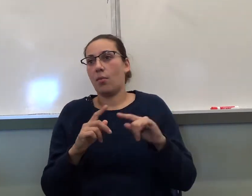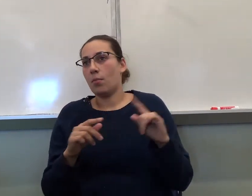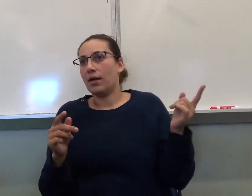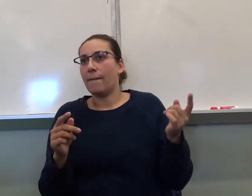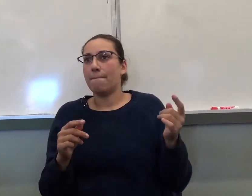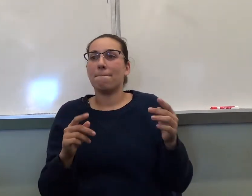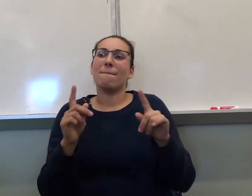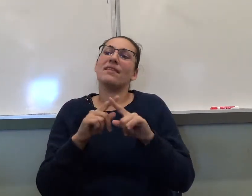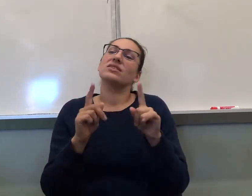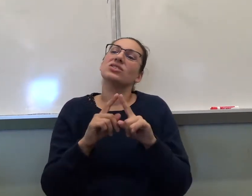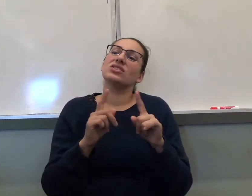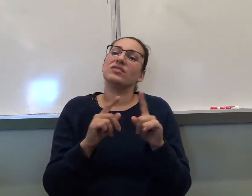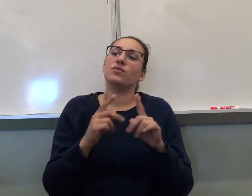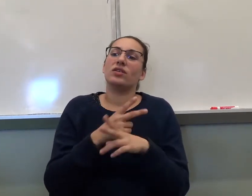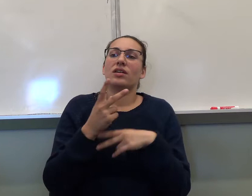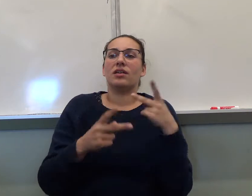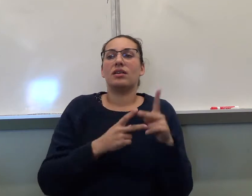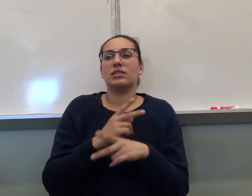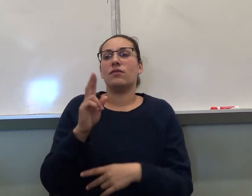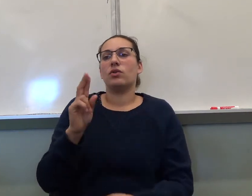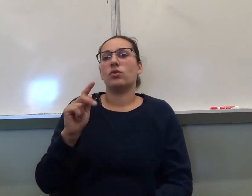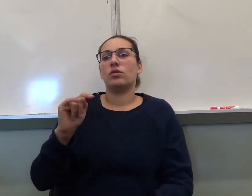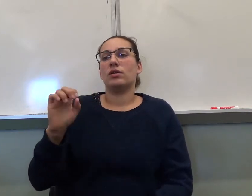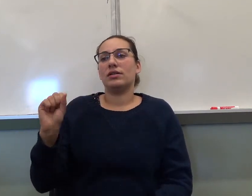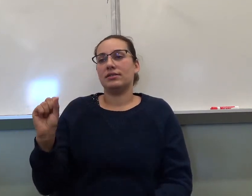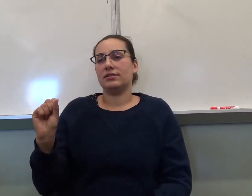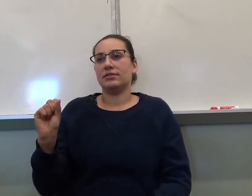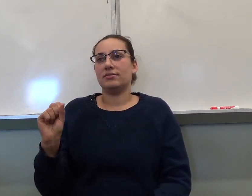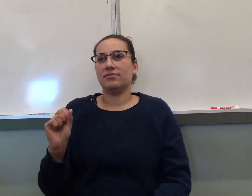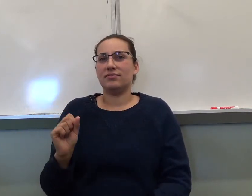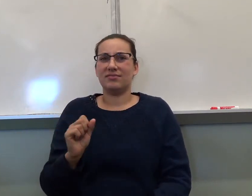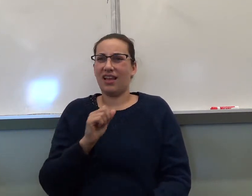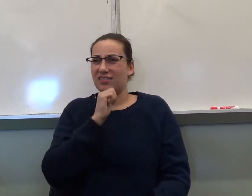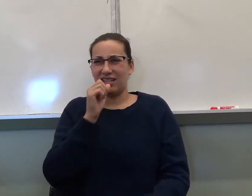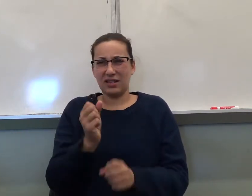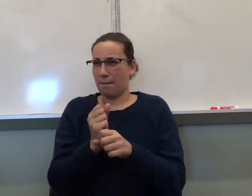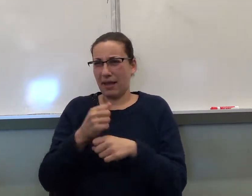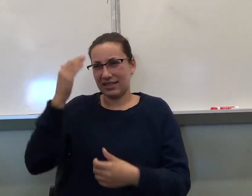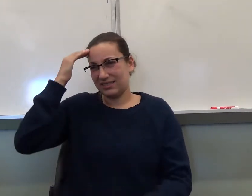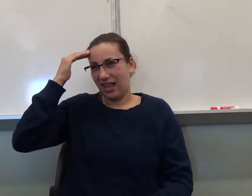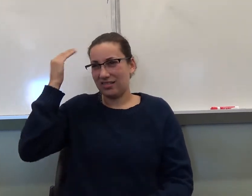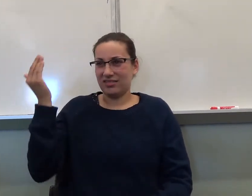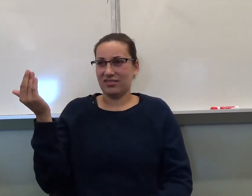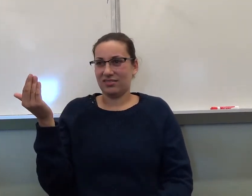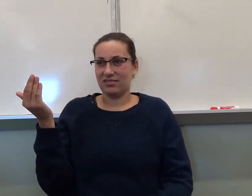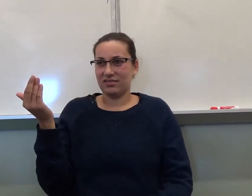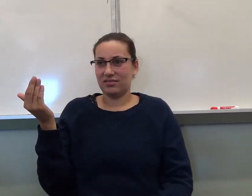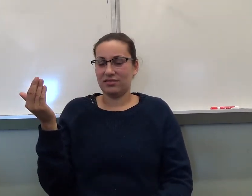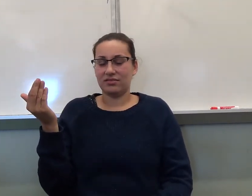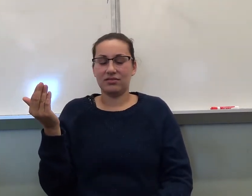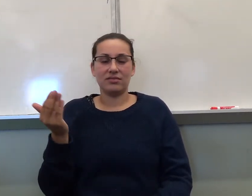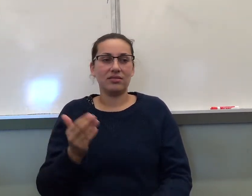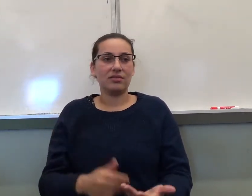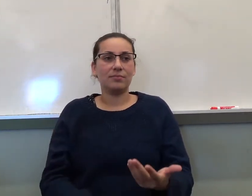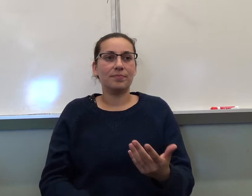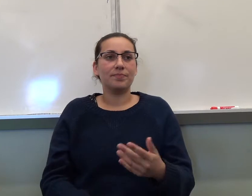between. Okay? And there's not a whole lot of sense to it at all. So that makes it very